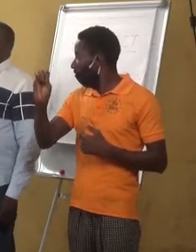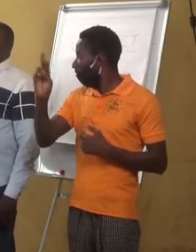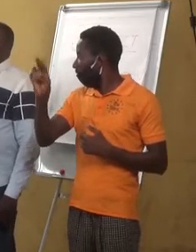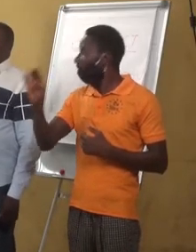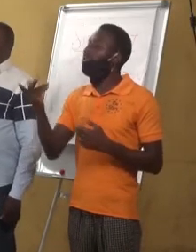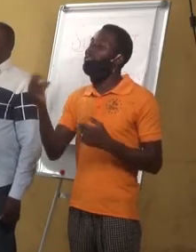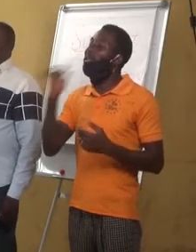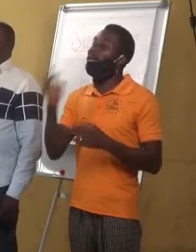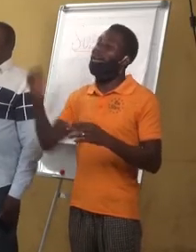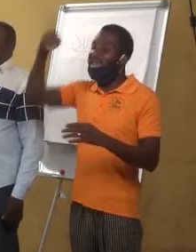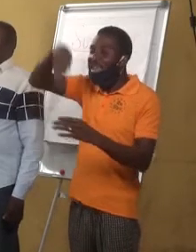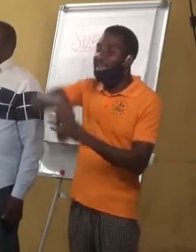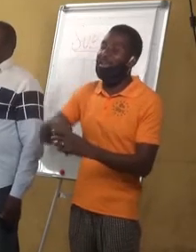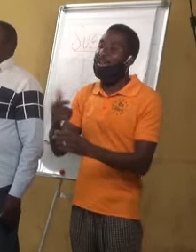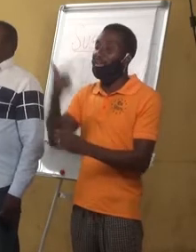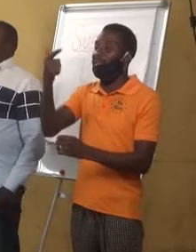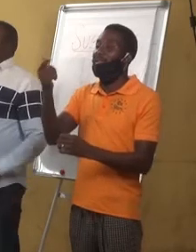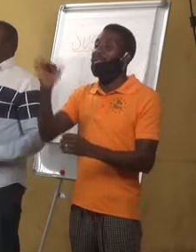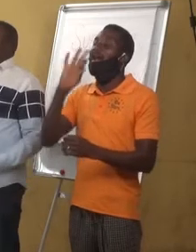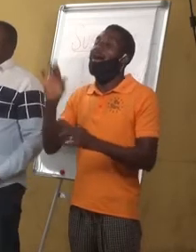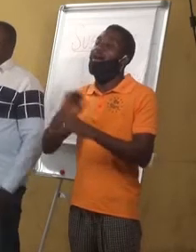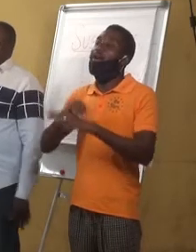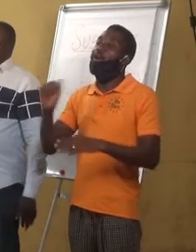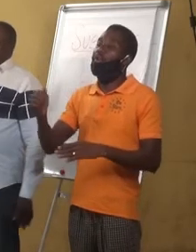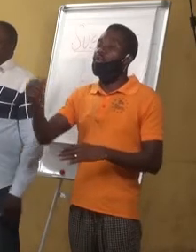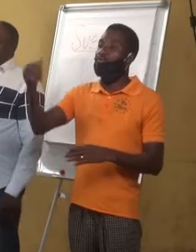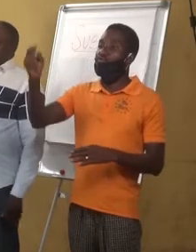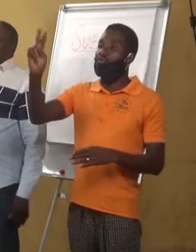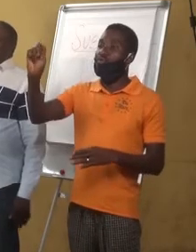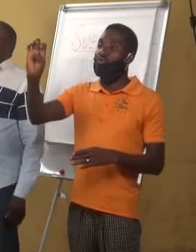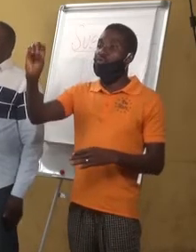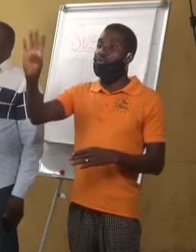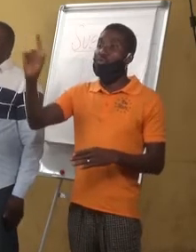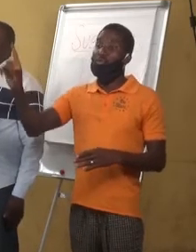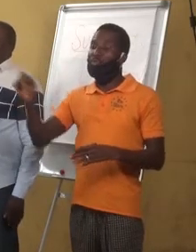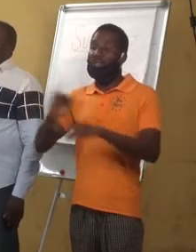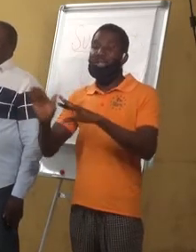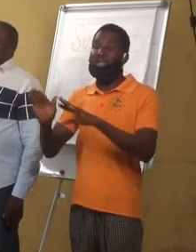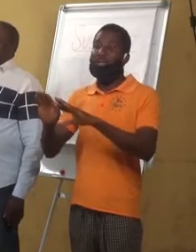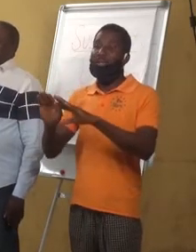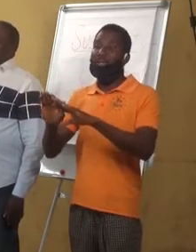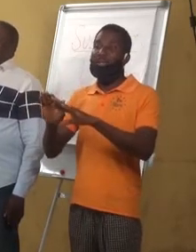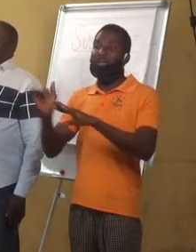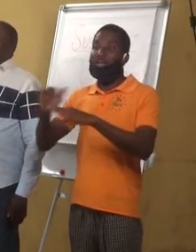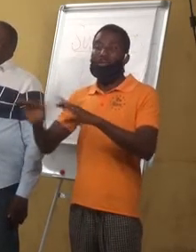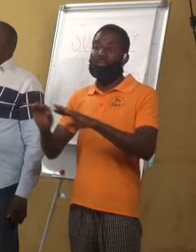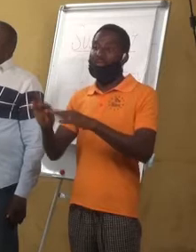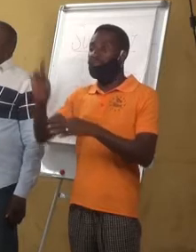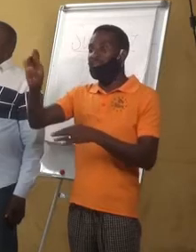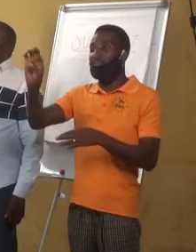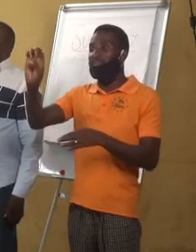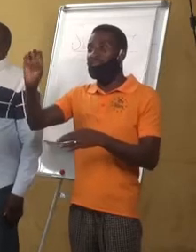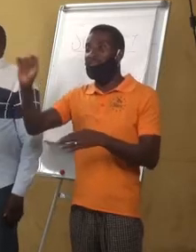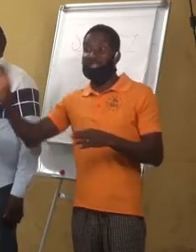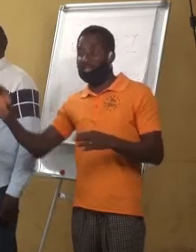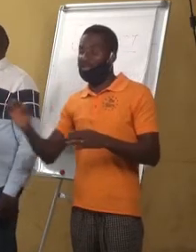inert gases. They are called noble. They don't react. They are chemically inactive because they don't give, neither do